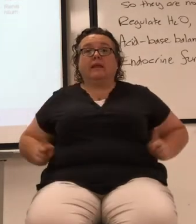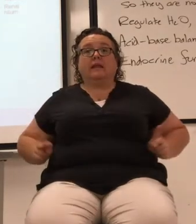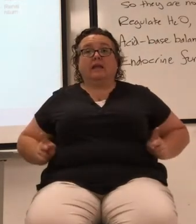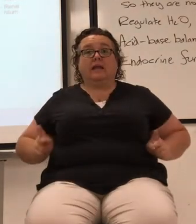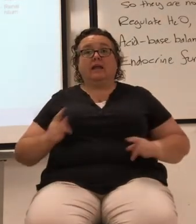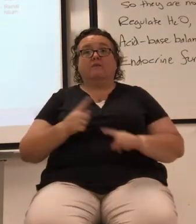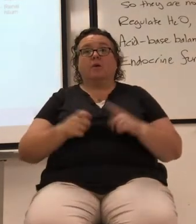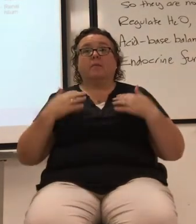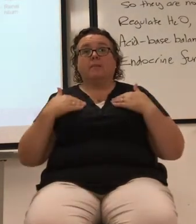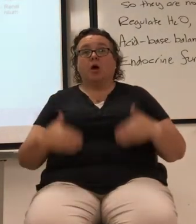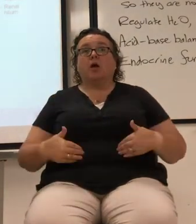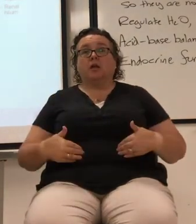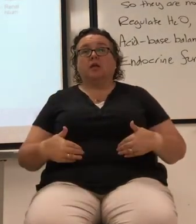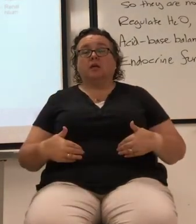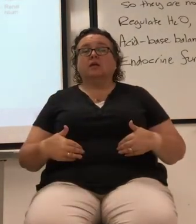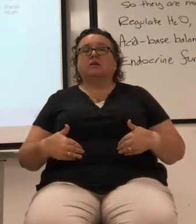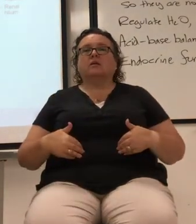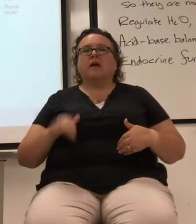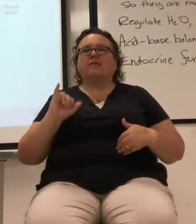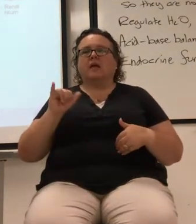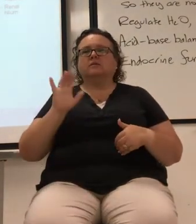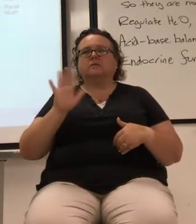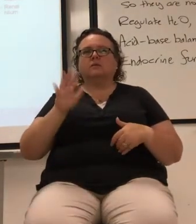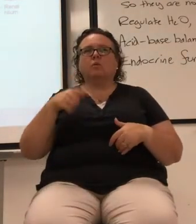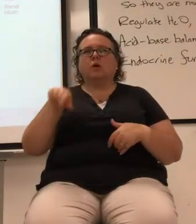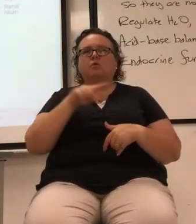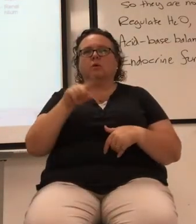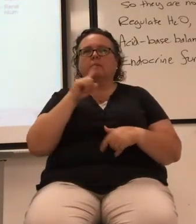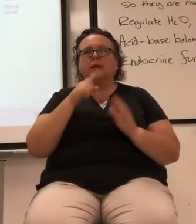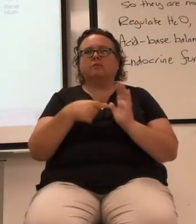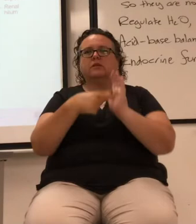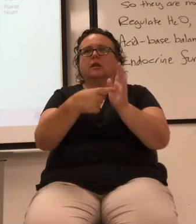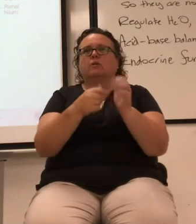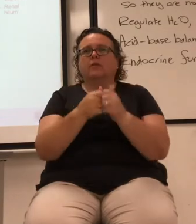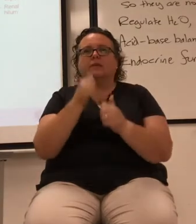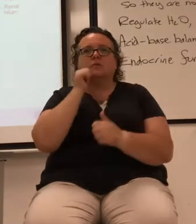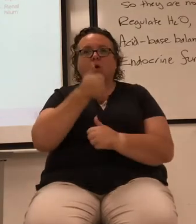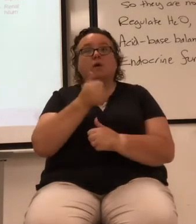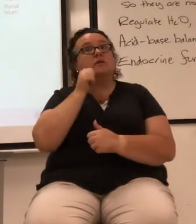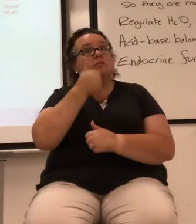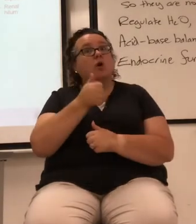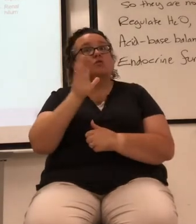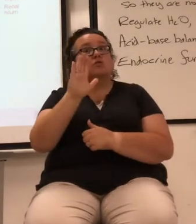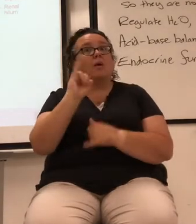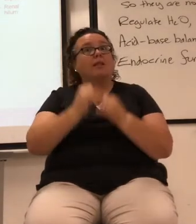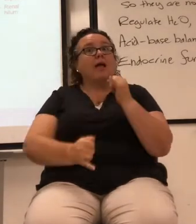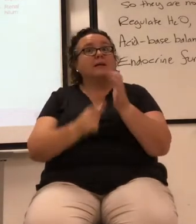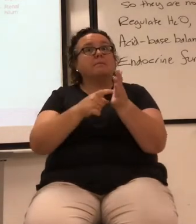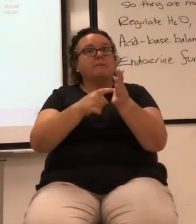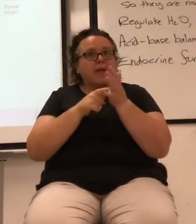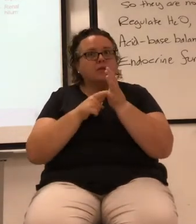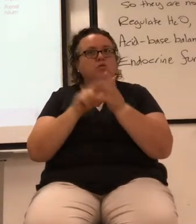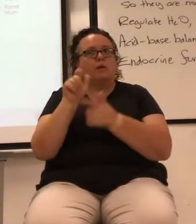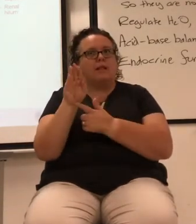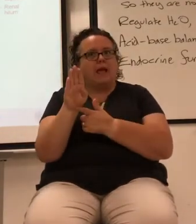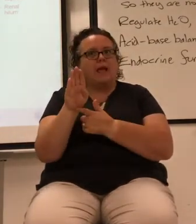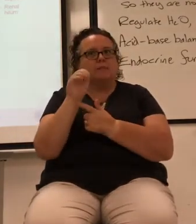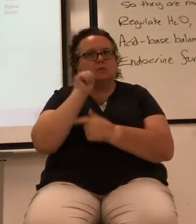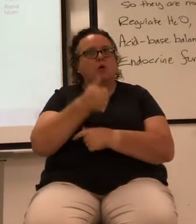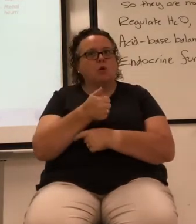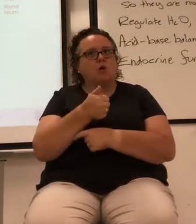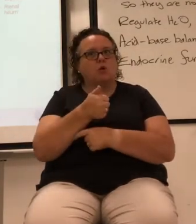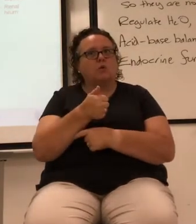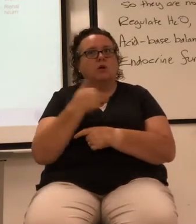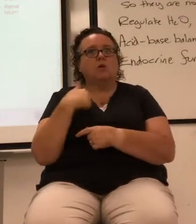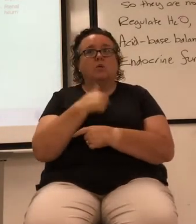cavity. And this is kind of like what you'll be presented with tomorrow, and tomorrow is your last mandatory lab. And you